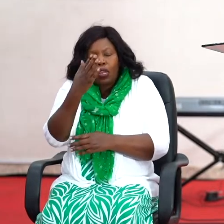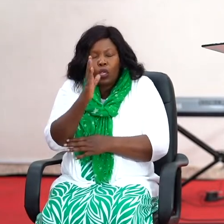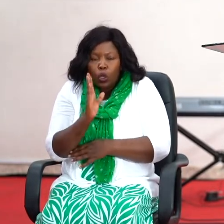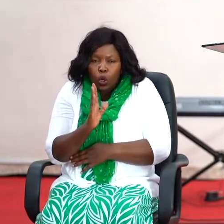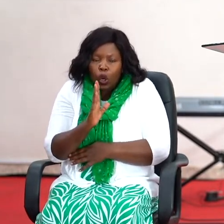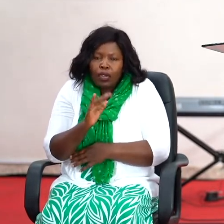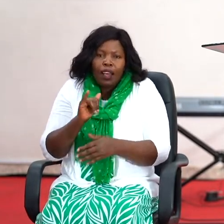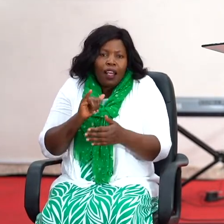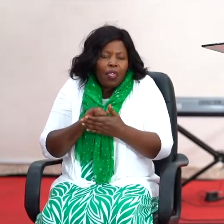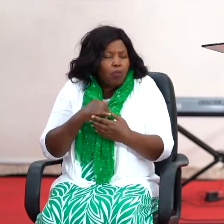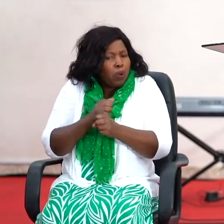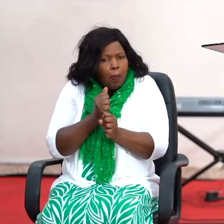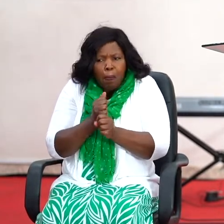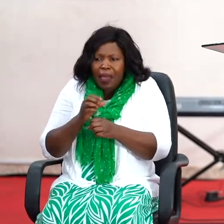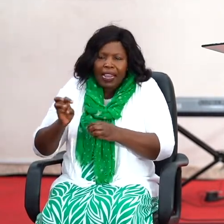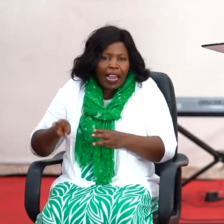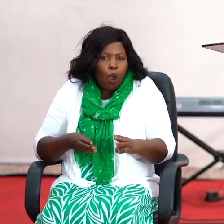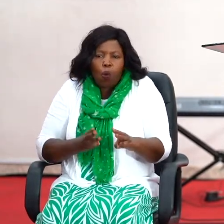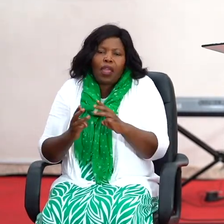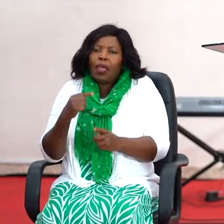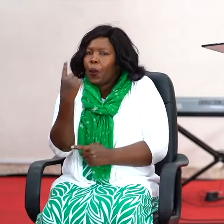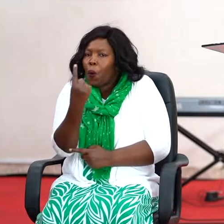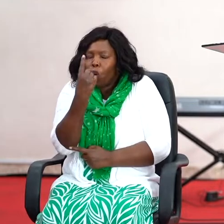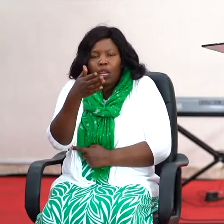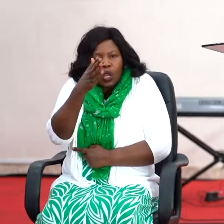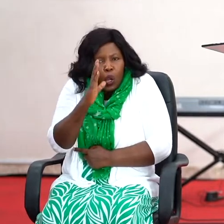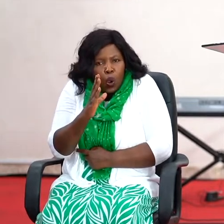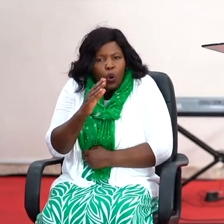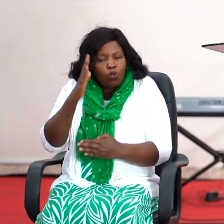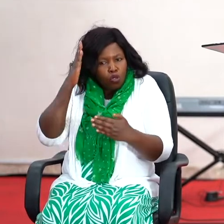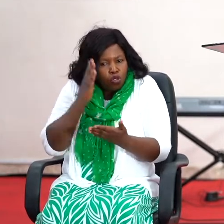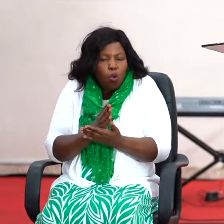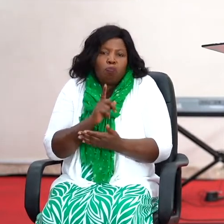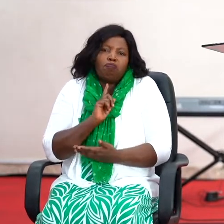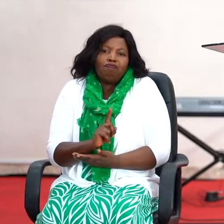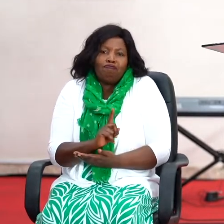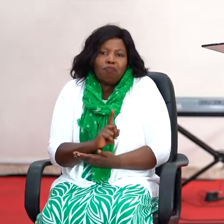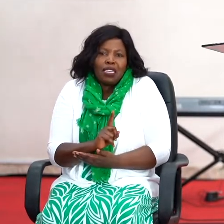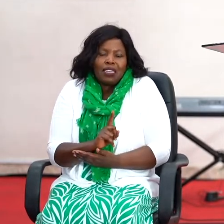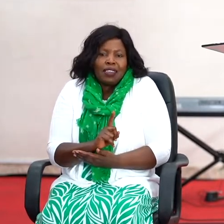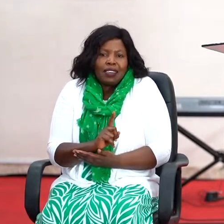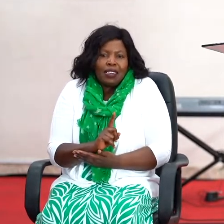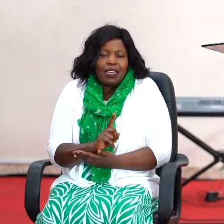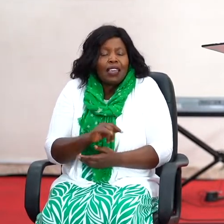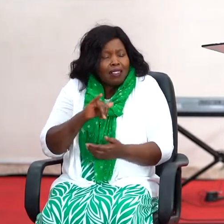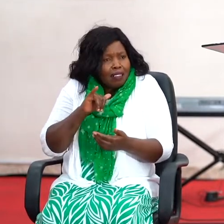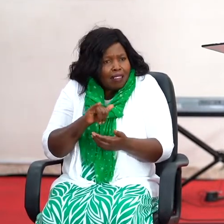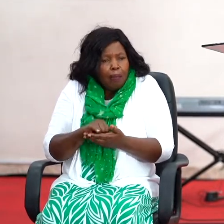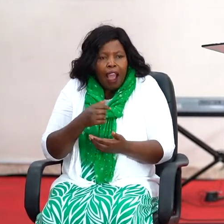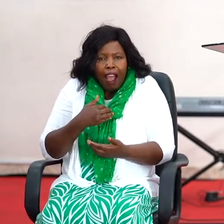will drive it away. It is only God who will end it. Even if there'll come